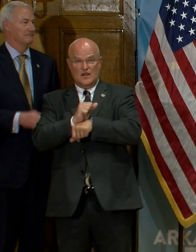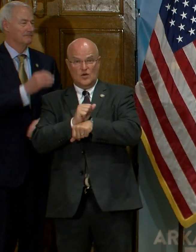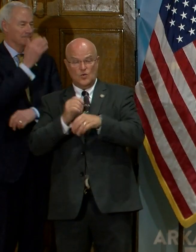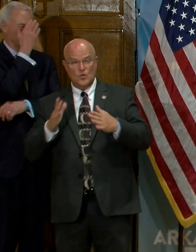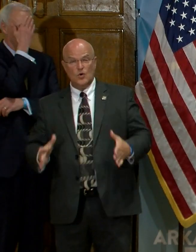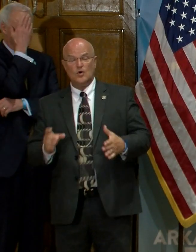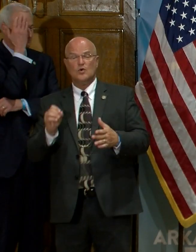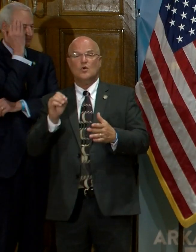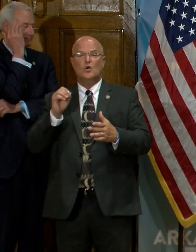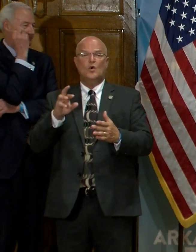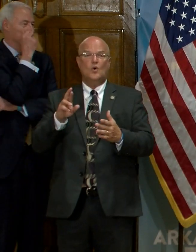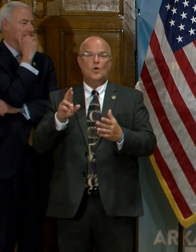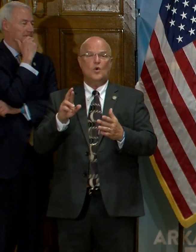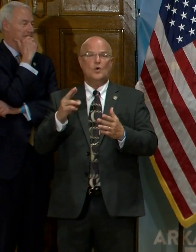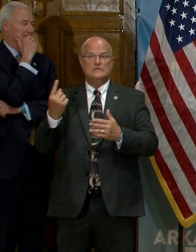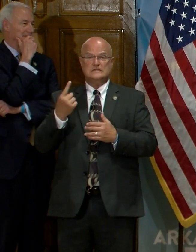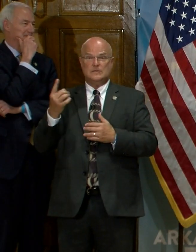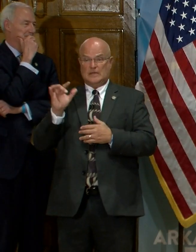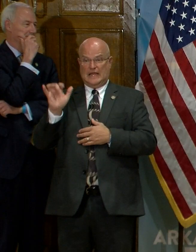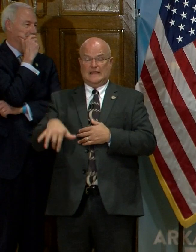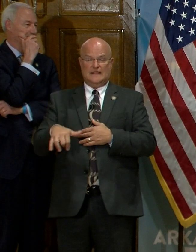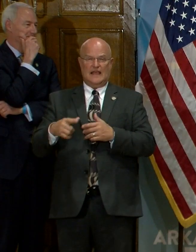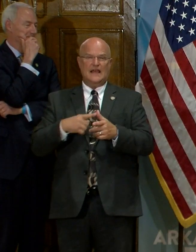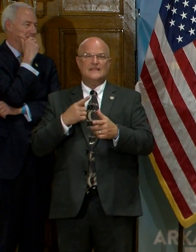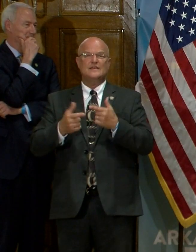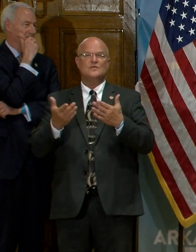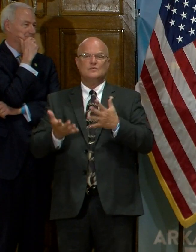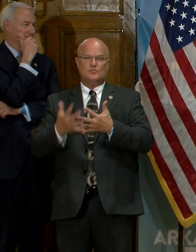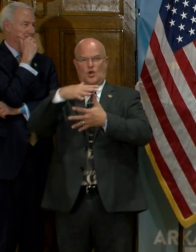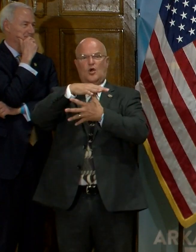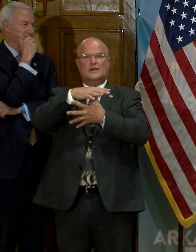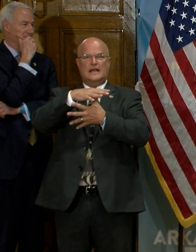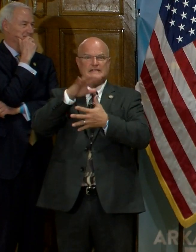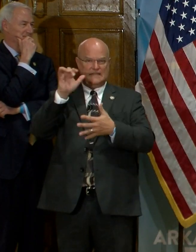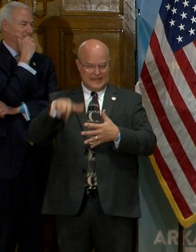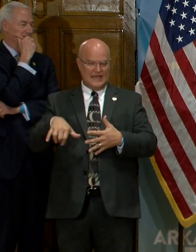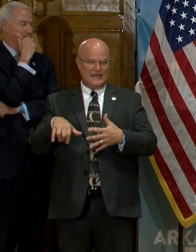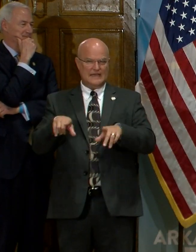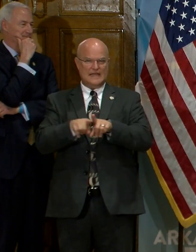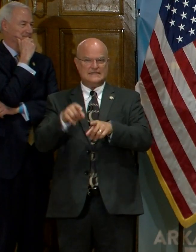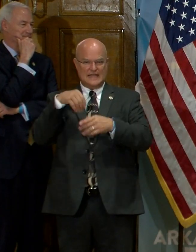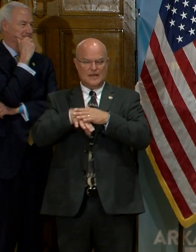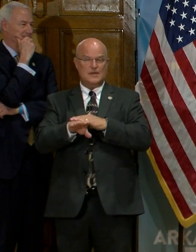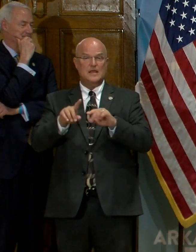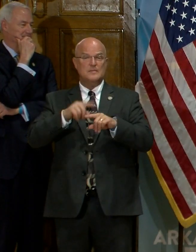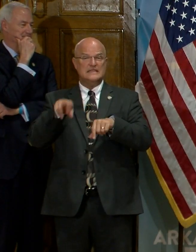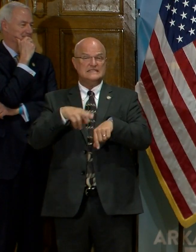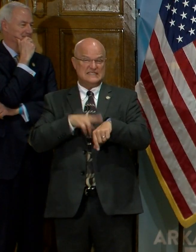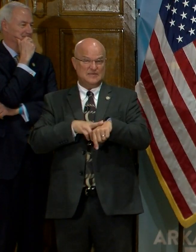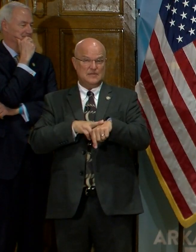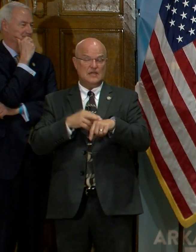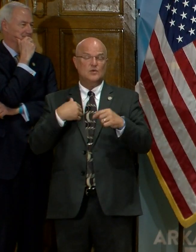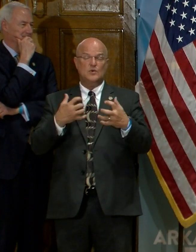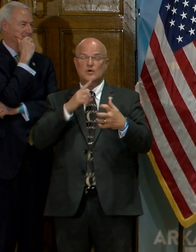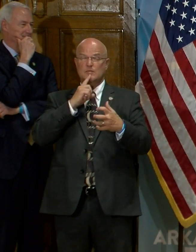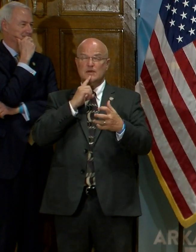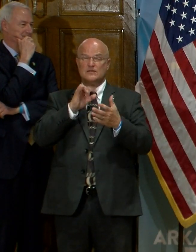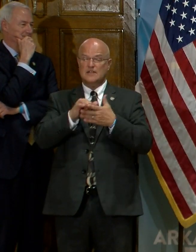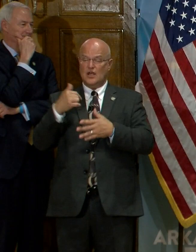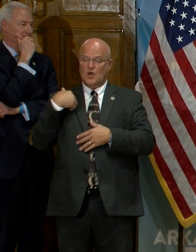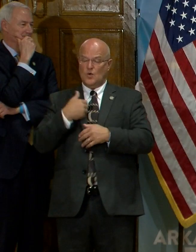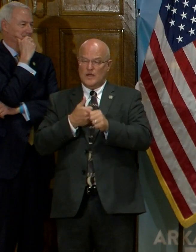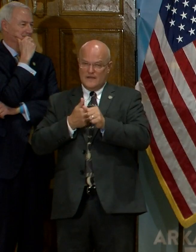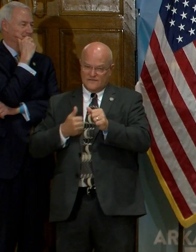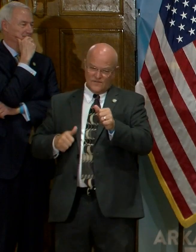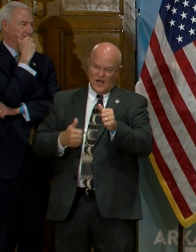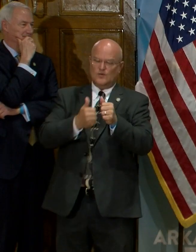worker or someone like that, then we would prioritize those as they come in. But typically we want to make sure that we